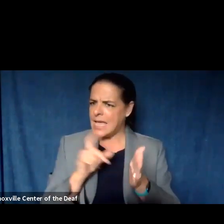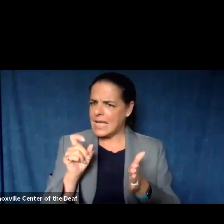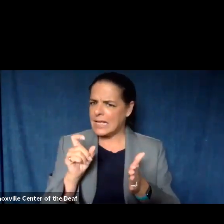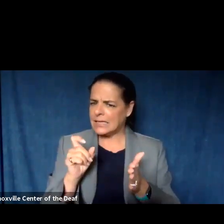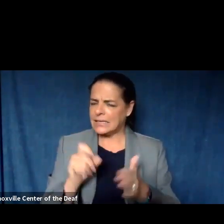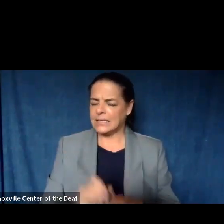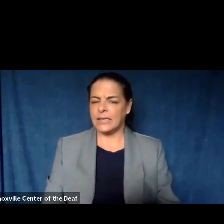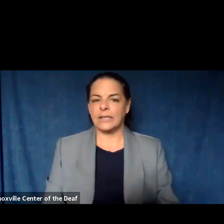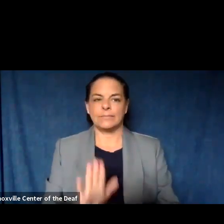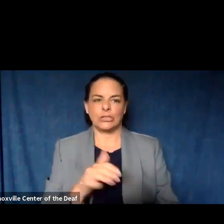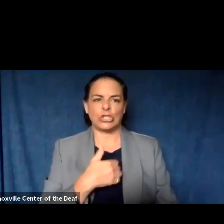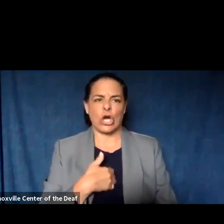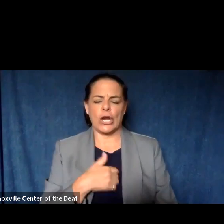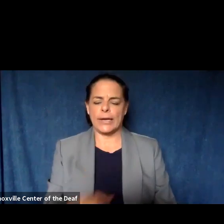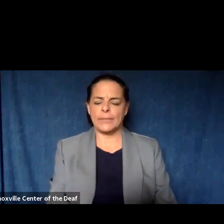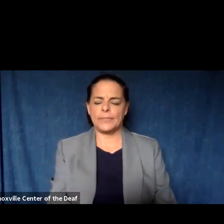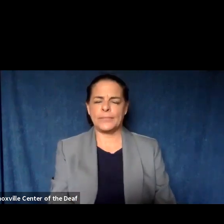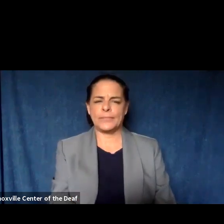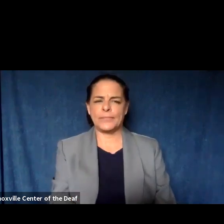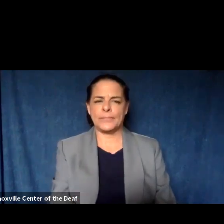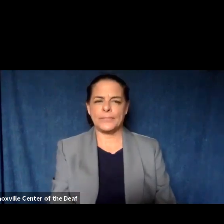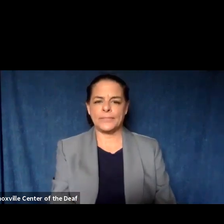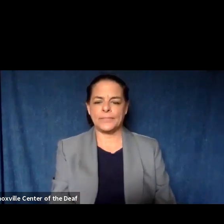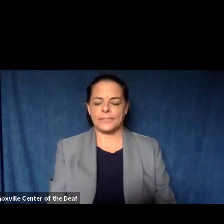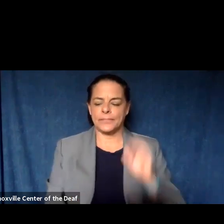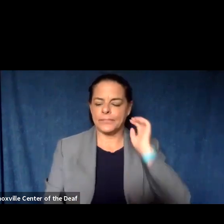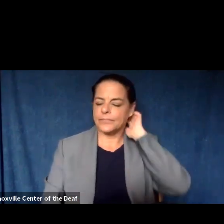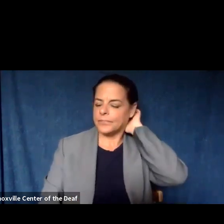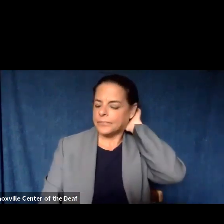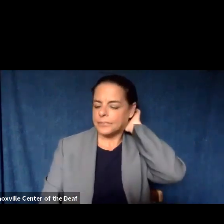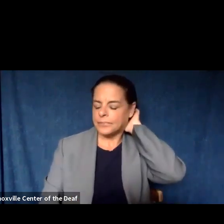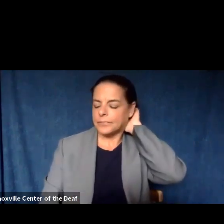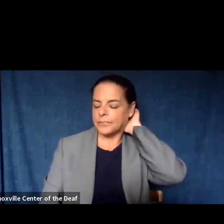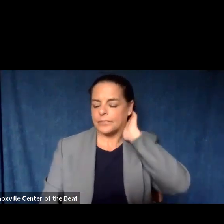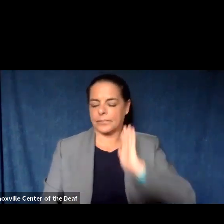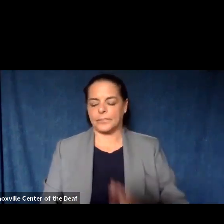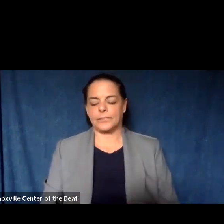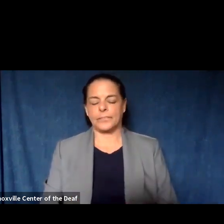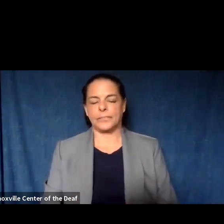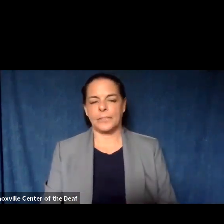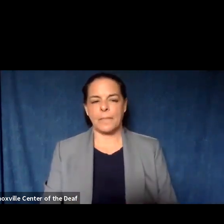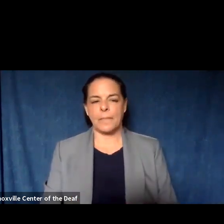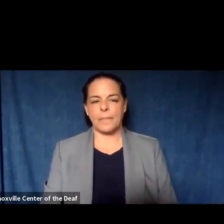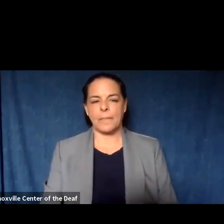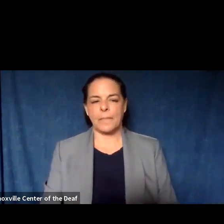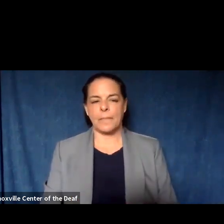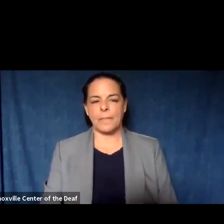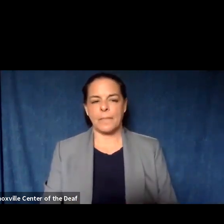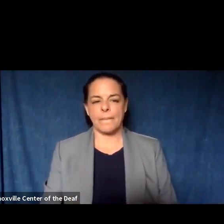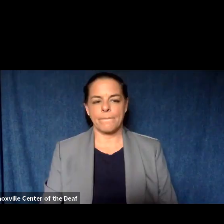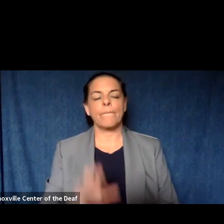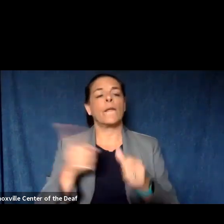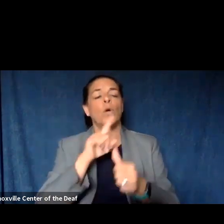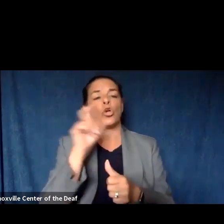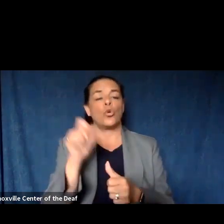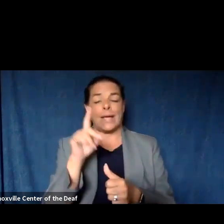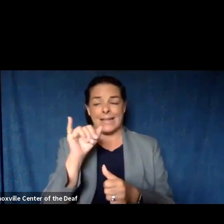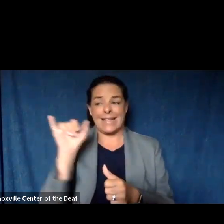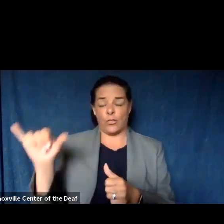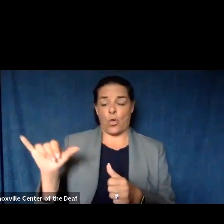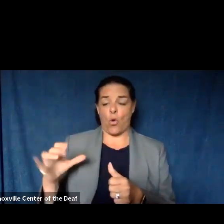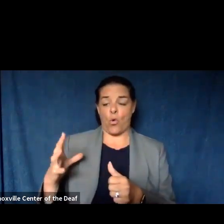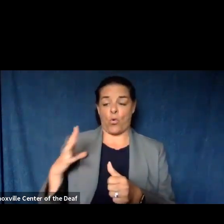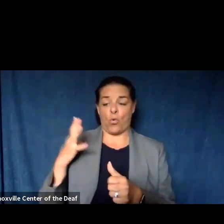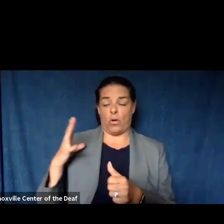Sorry. That's okay. Scrolling. Her original question was, did those federal officials who are